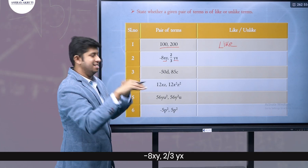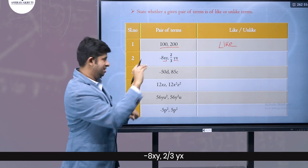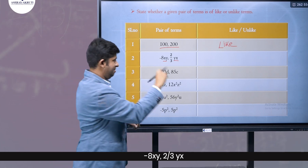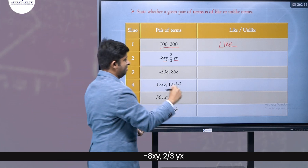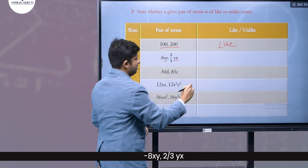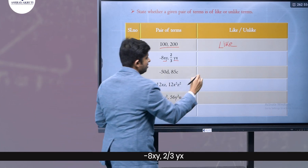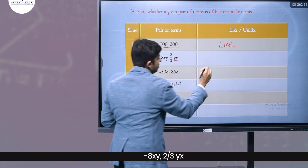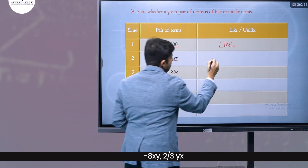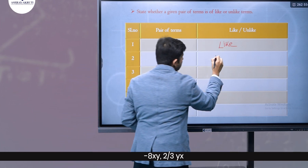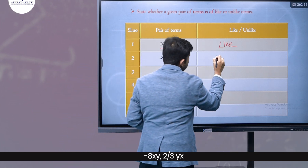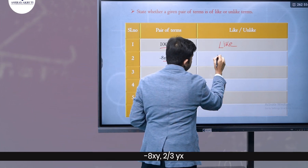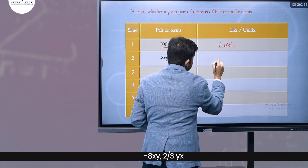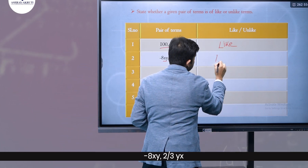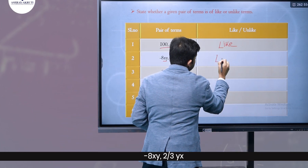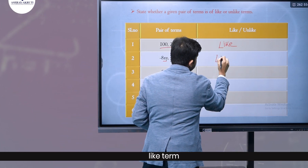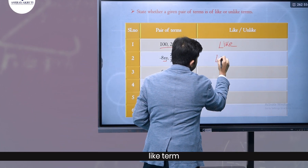3 yx. It is a like term.